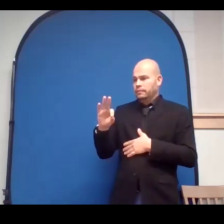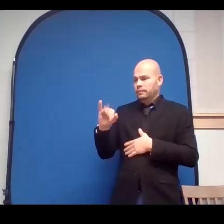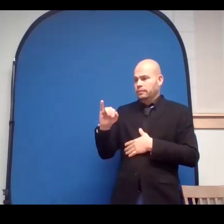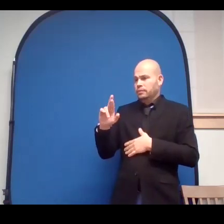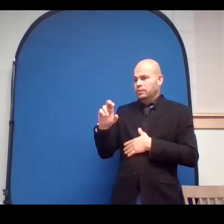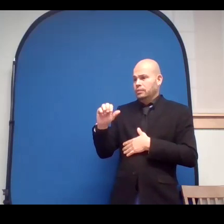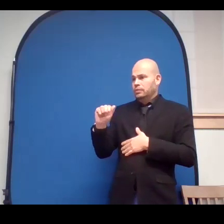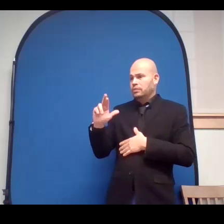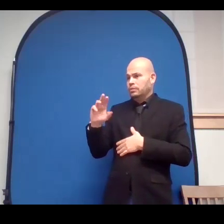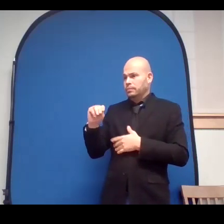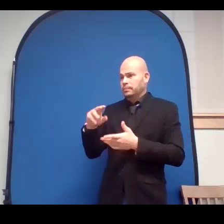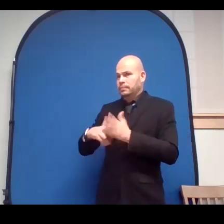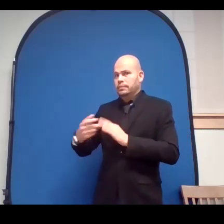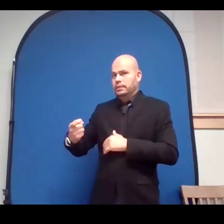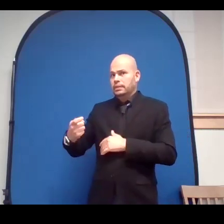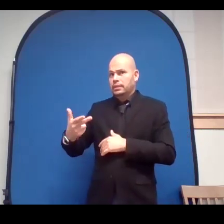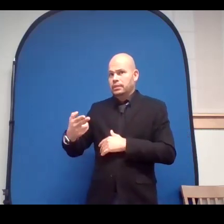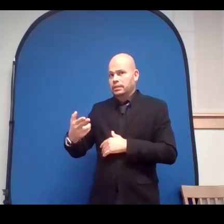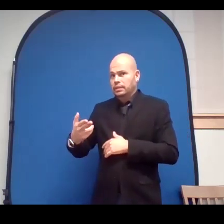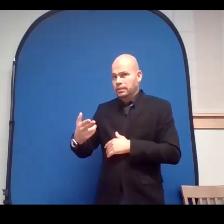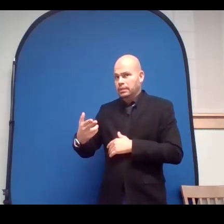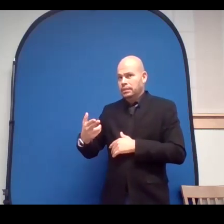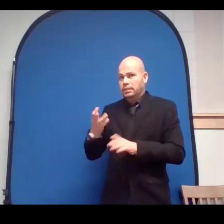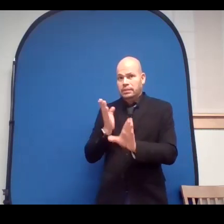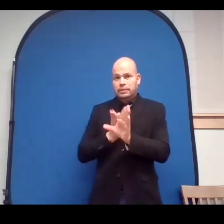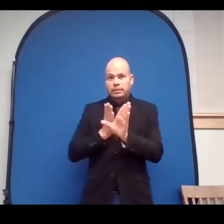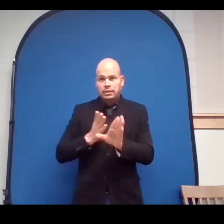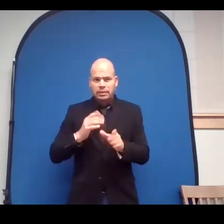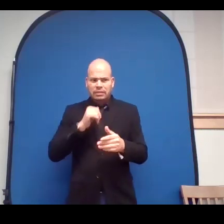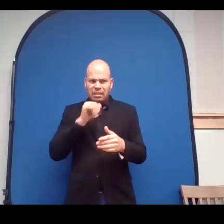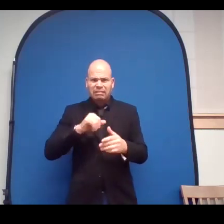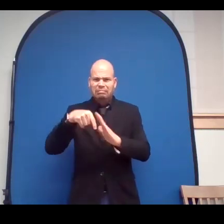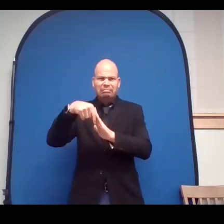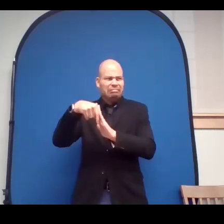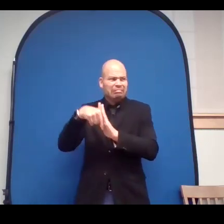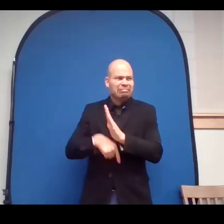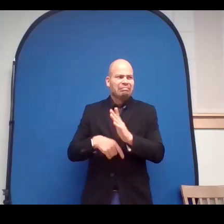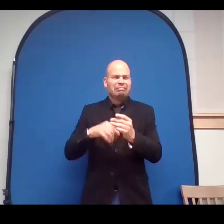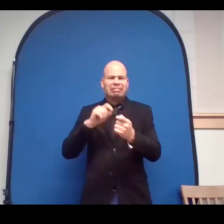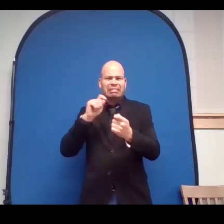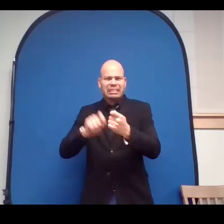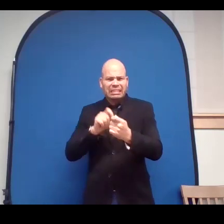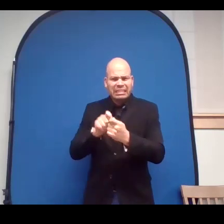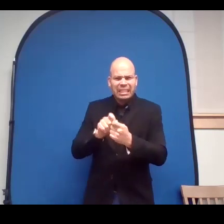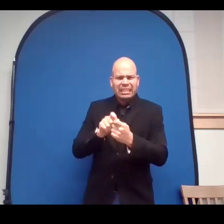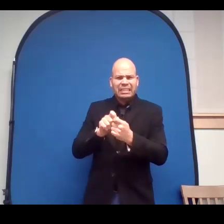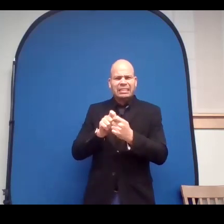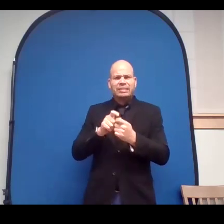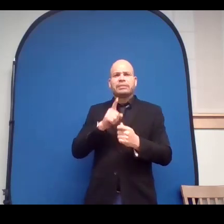actual conversations, but that, his firearms got brought up, and he discussed